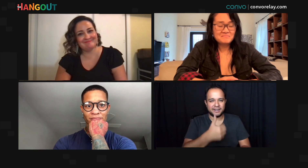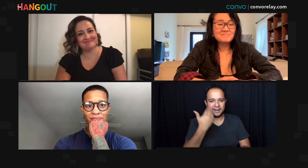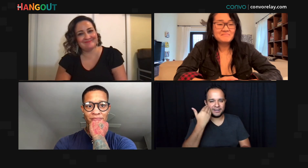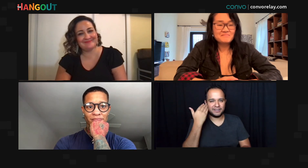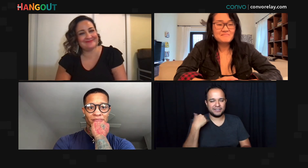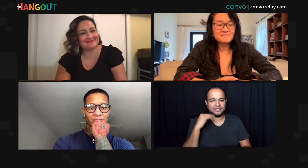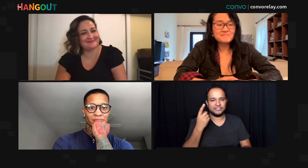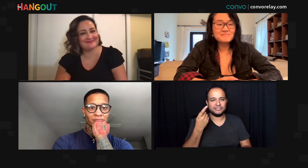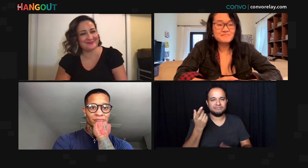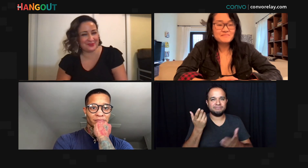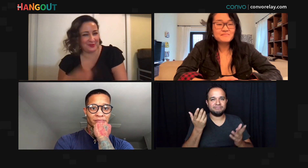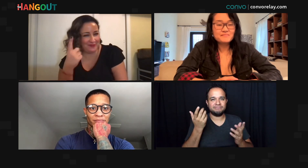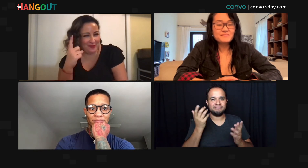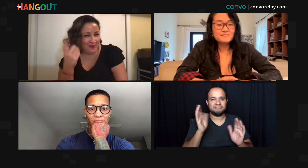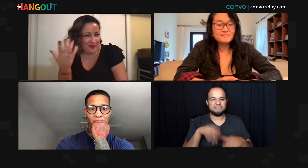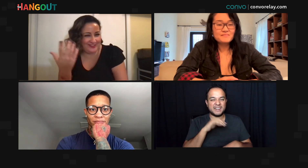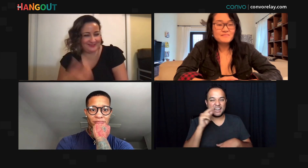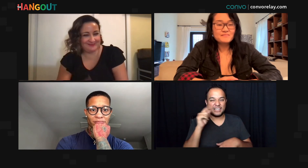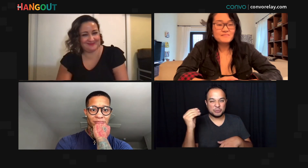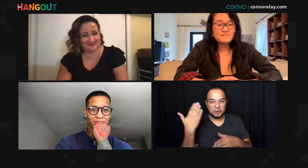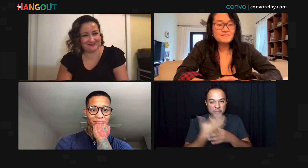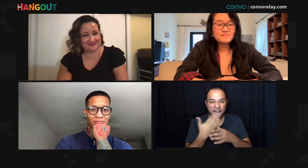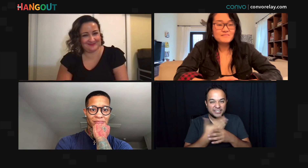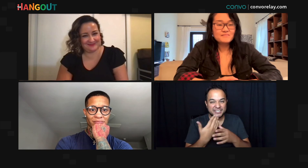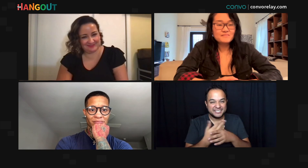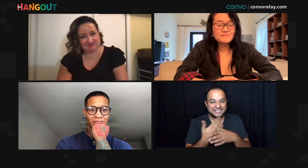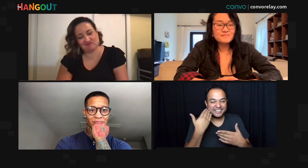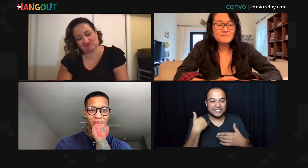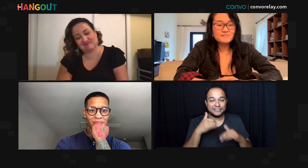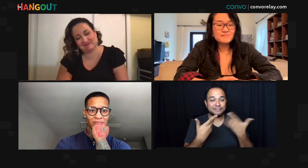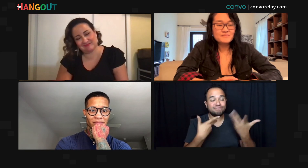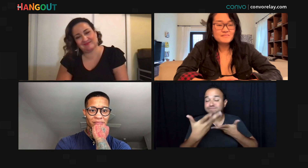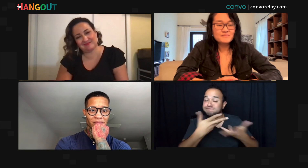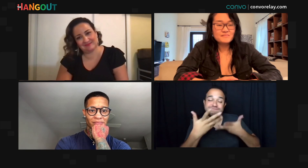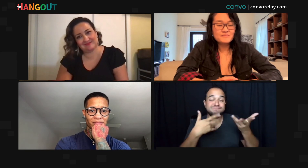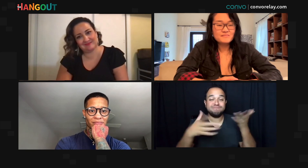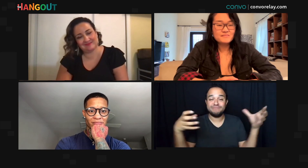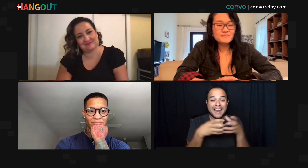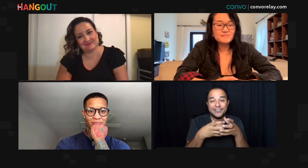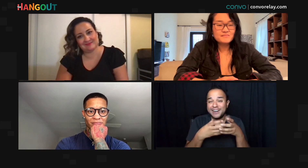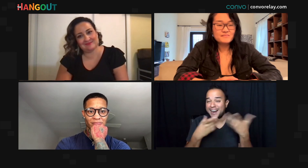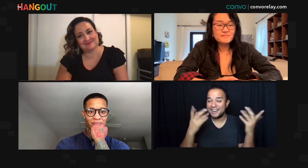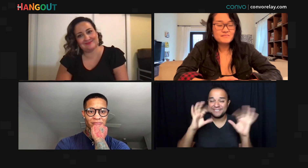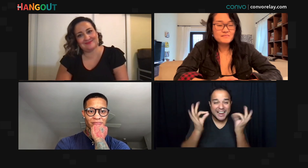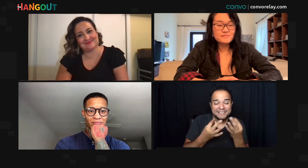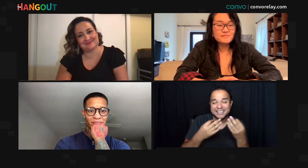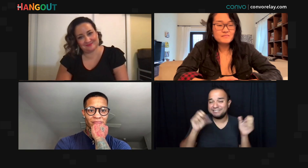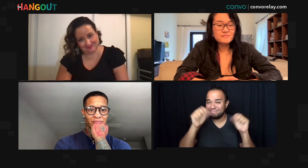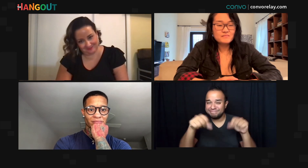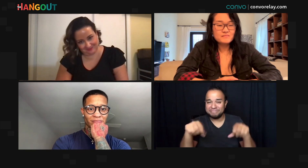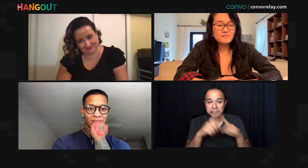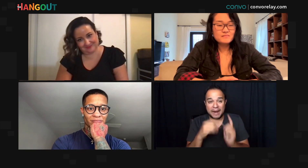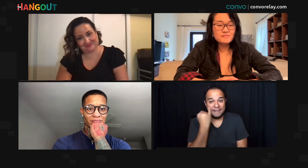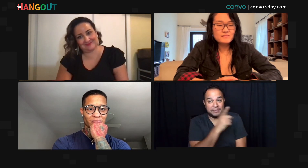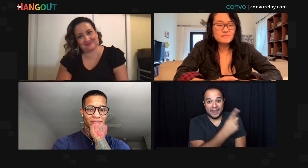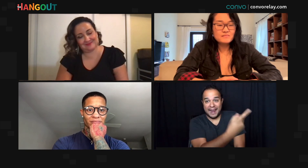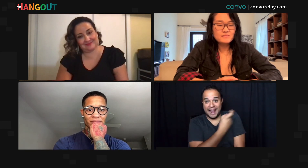gay." I just don't do that with extended family, and I just don't even bother. I just want to interact with them, say hi to them, talk.